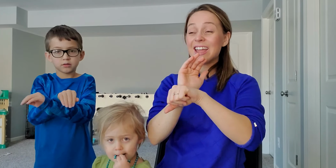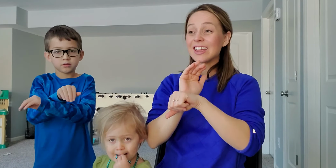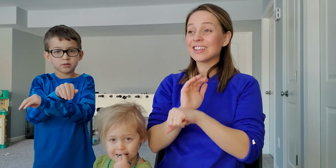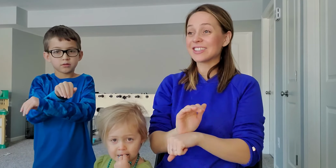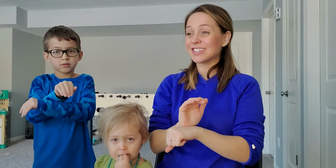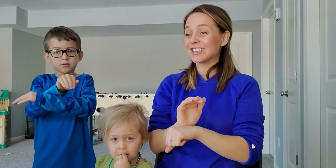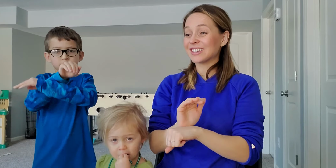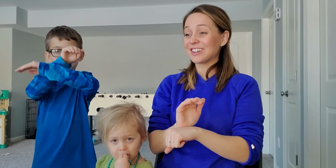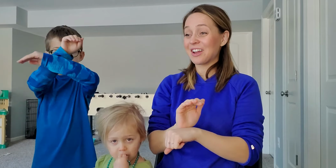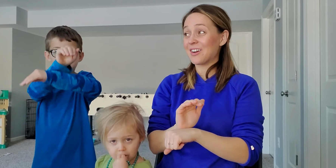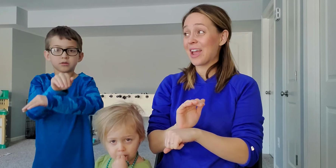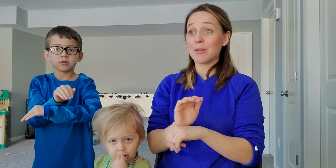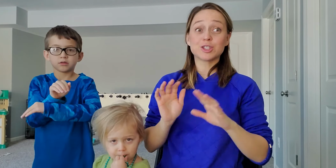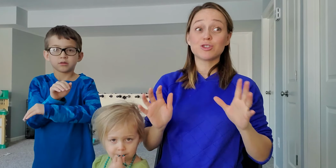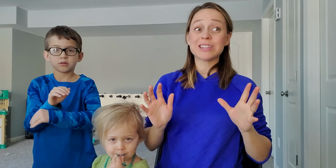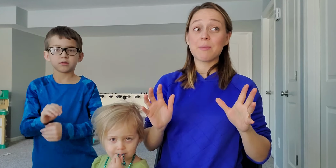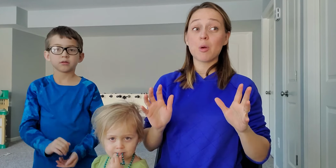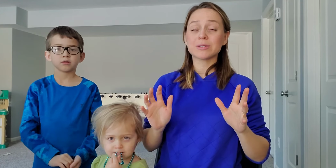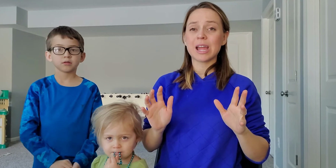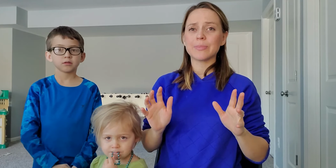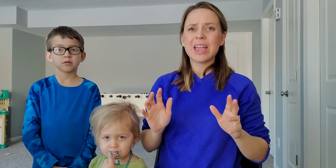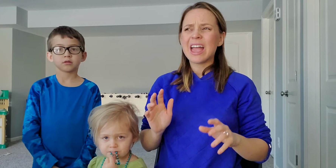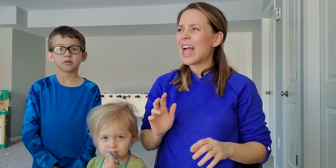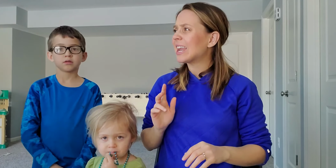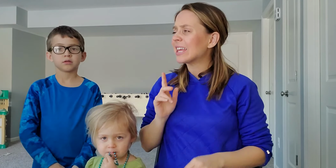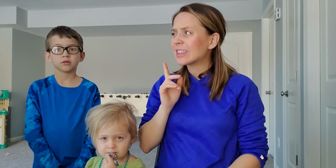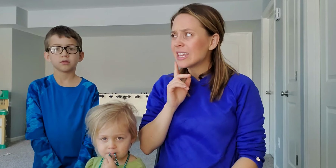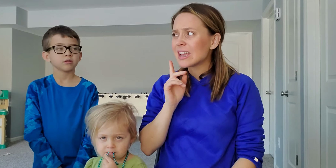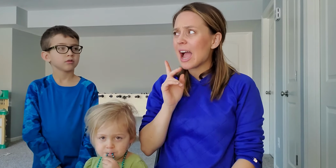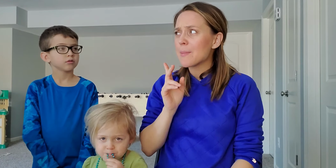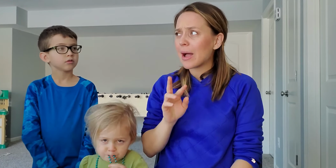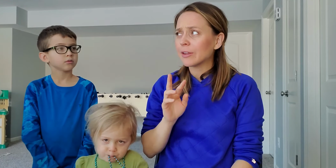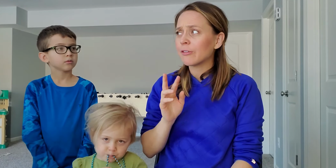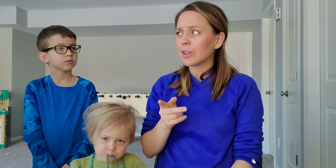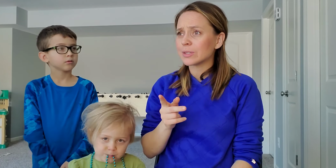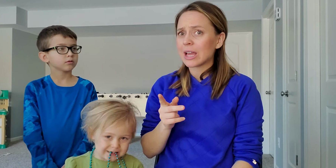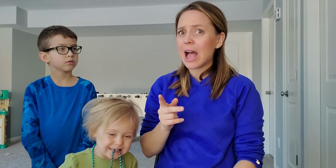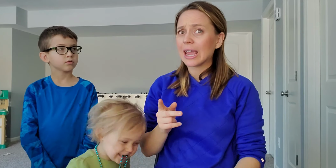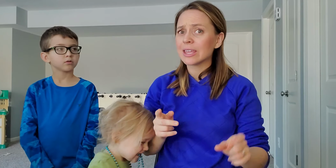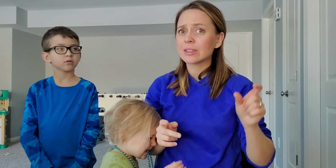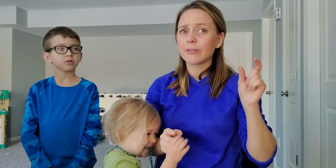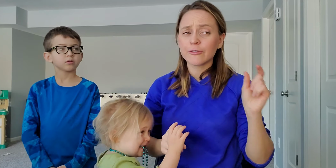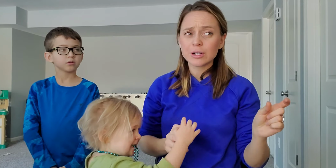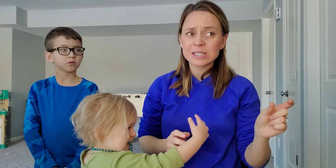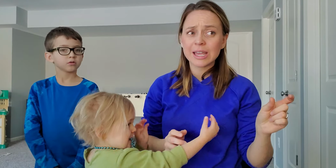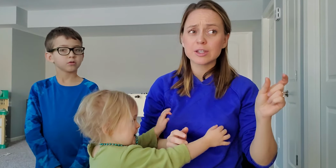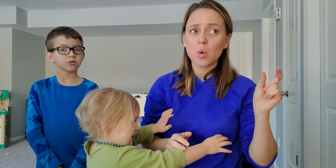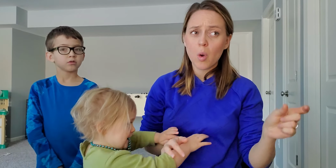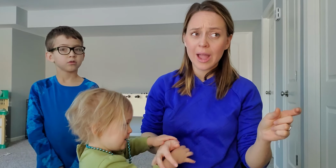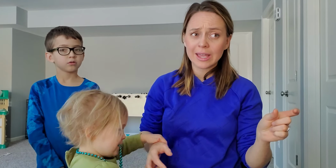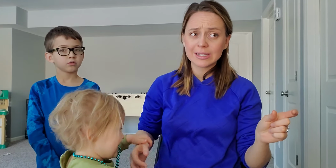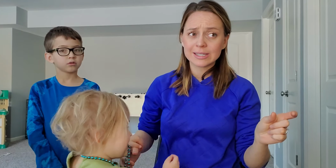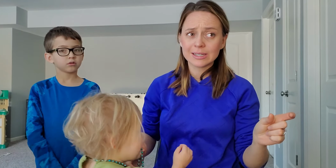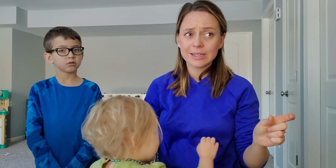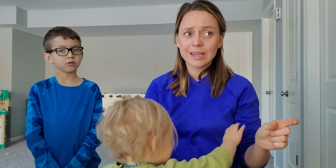tonight. Okay, let's do just that part one more time. And I think I might have flipped it. I think the first line is quiet. I